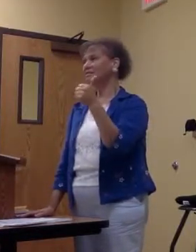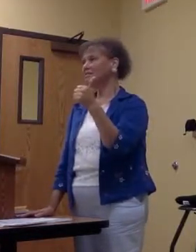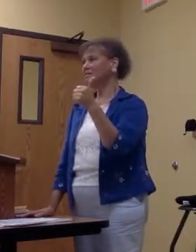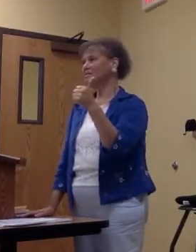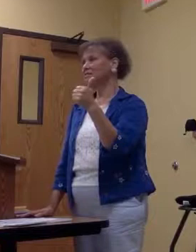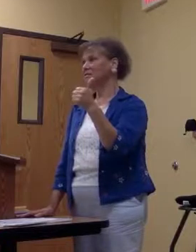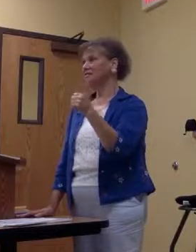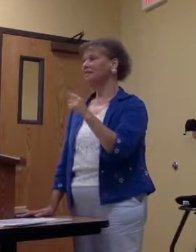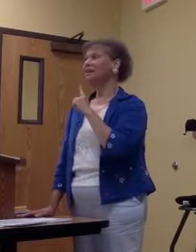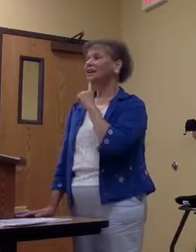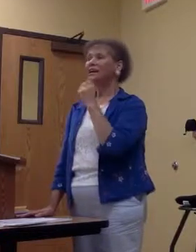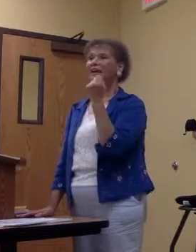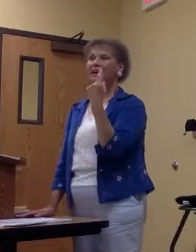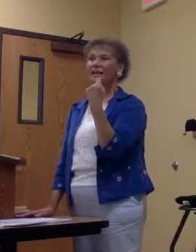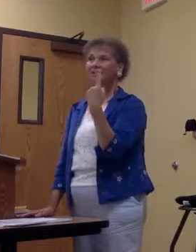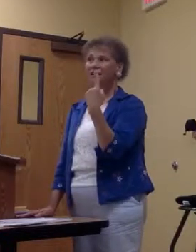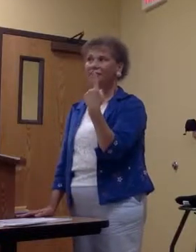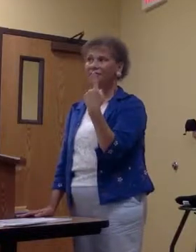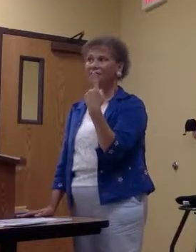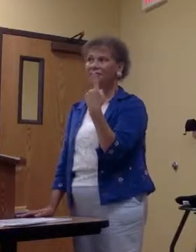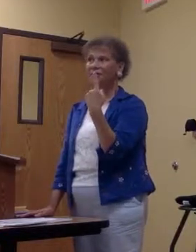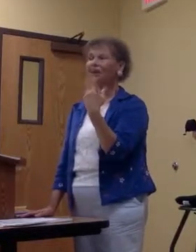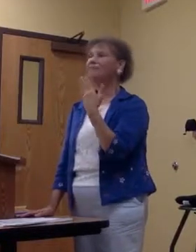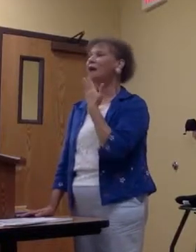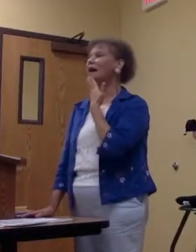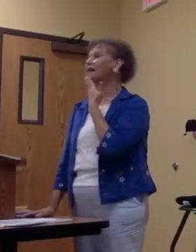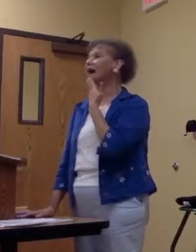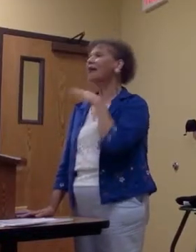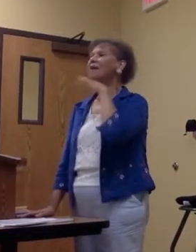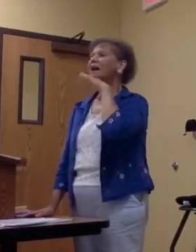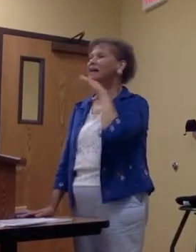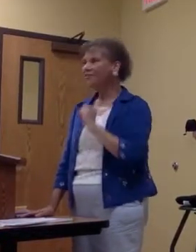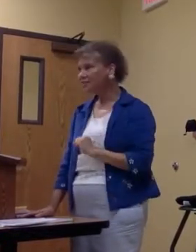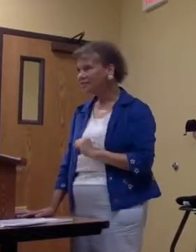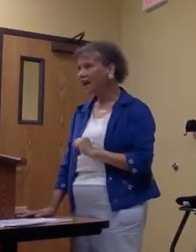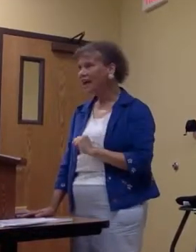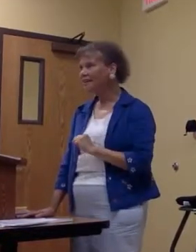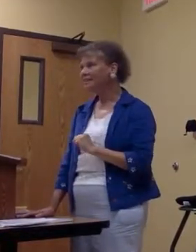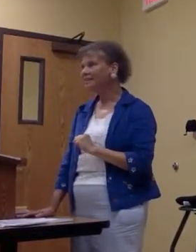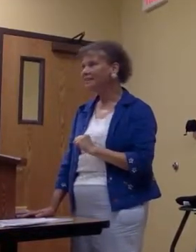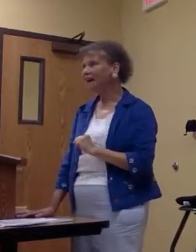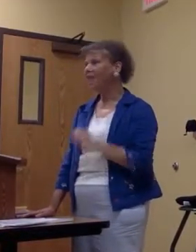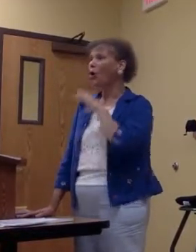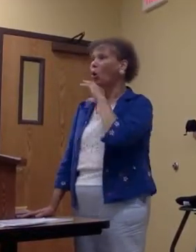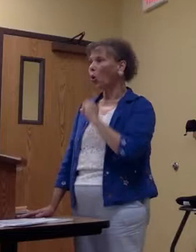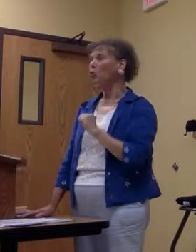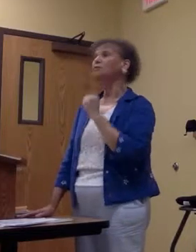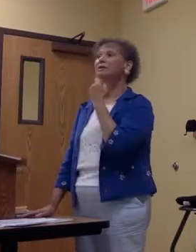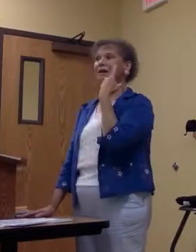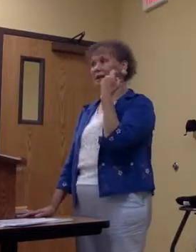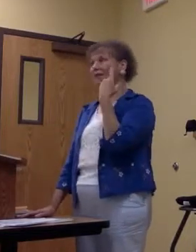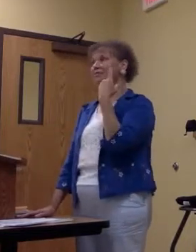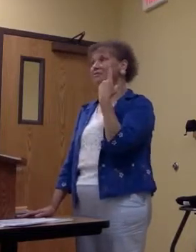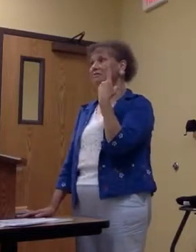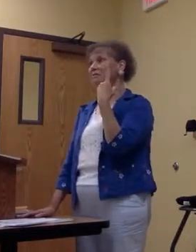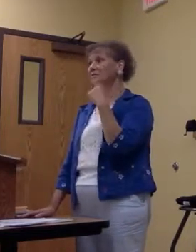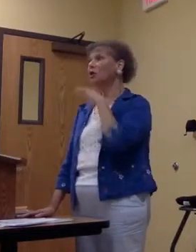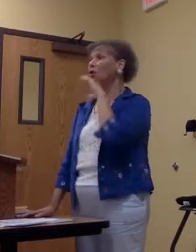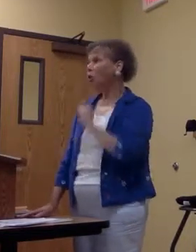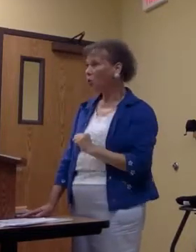age 11, right? I'm not going to have to sign this sign, old 11, old 12. It's just a